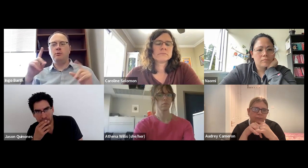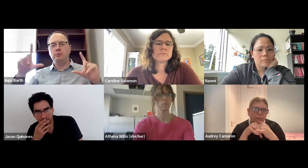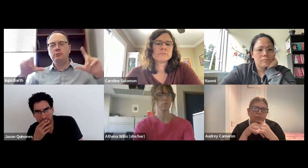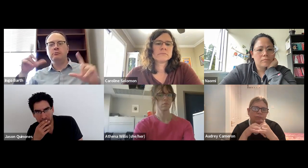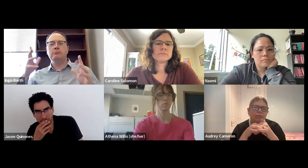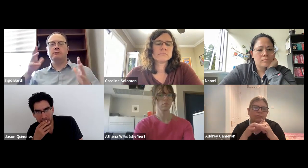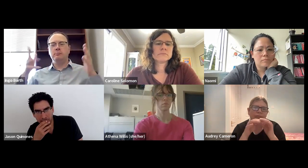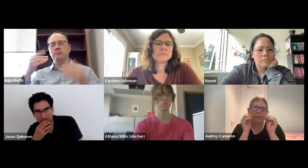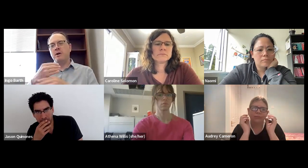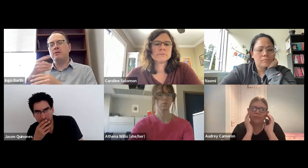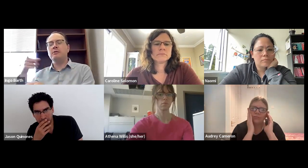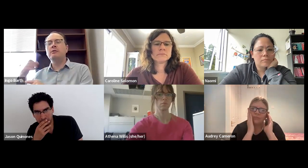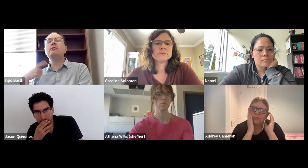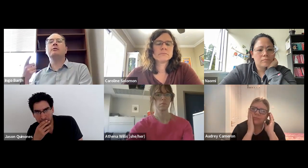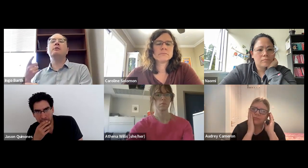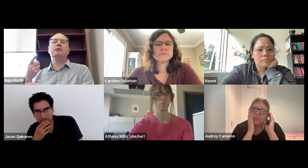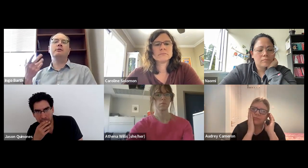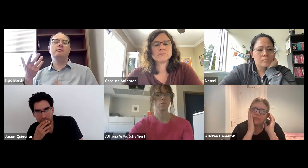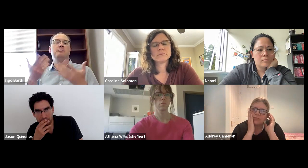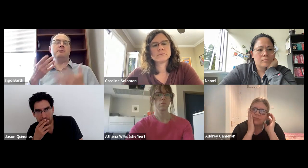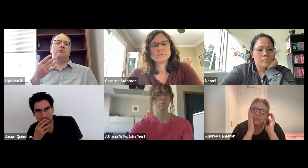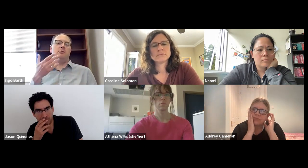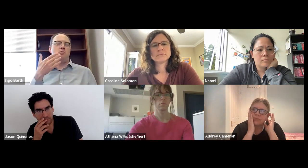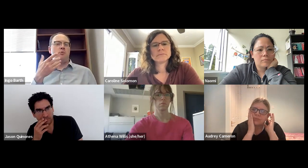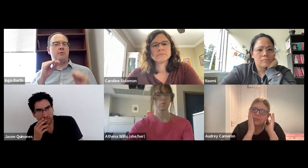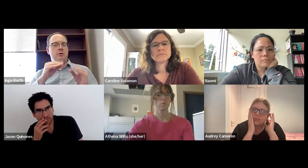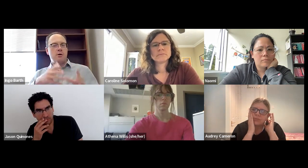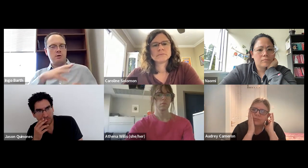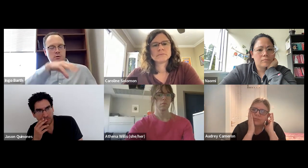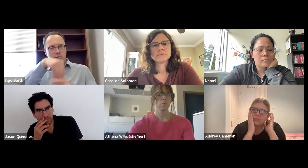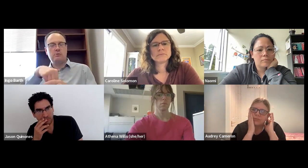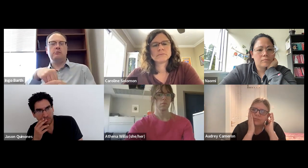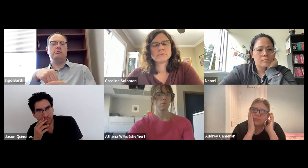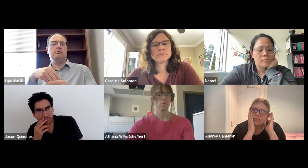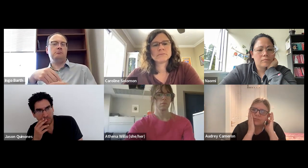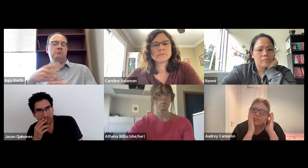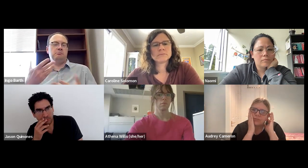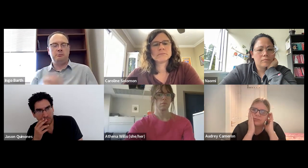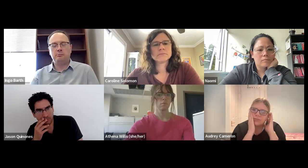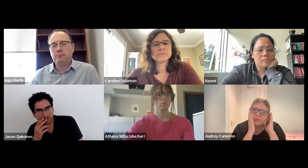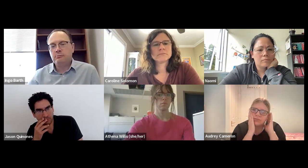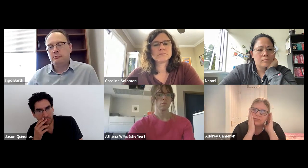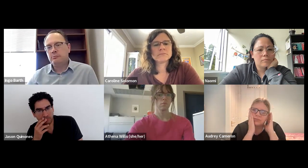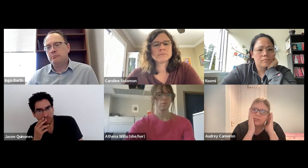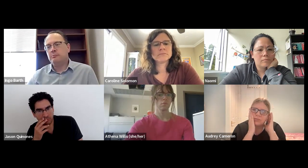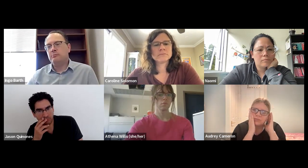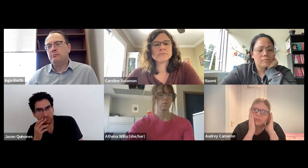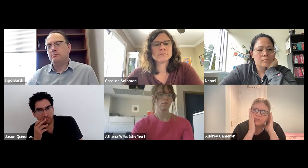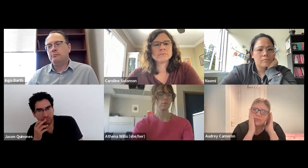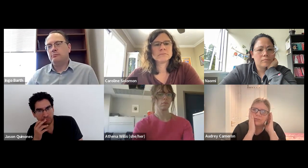I think it would be nice to bring in visuals too, for, you know, for example, like math, things that really start to cement those concepts, and those could be